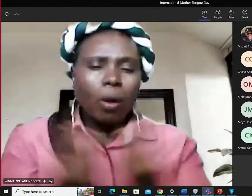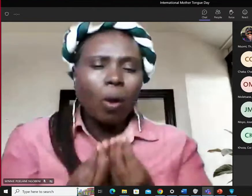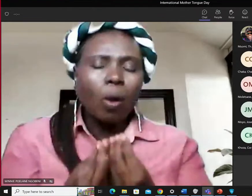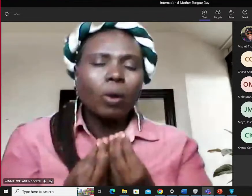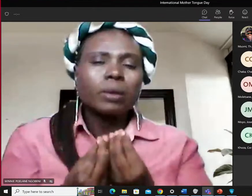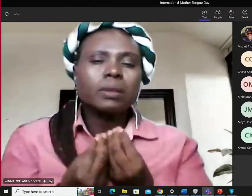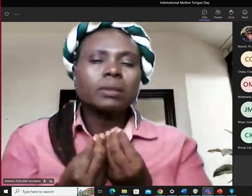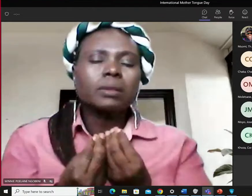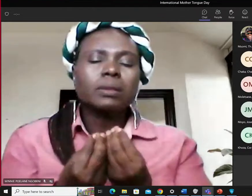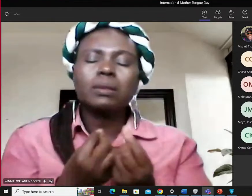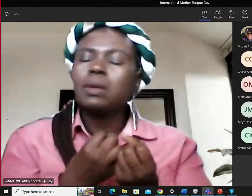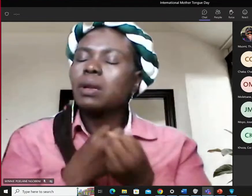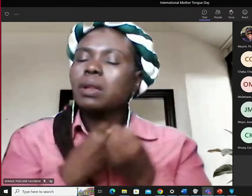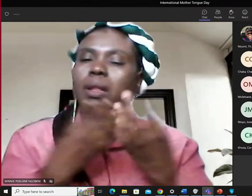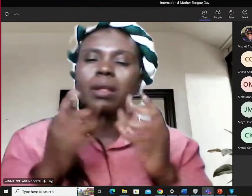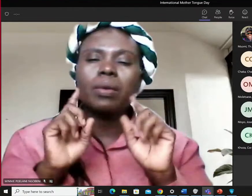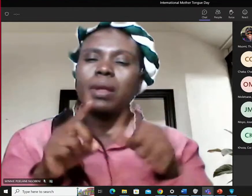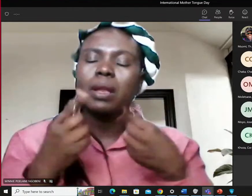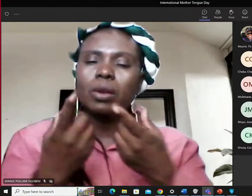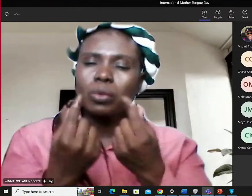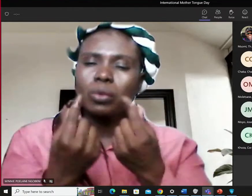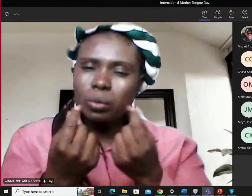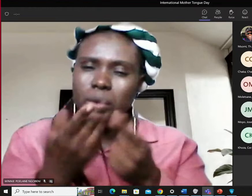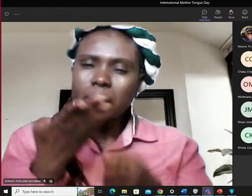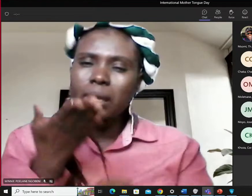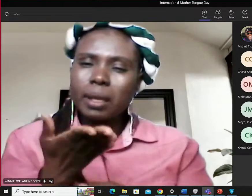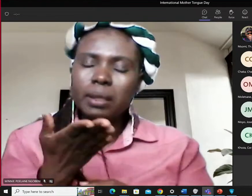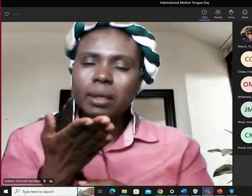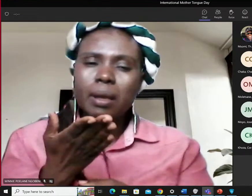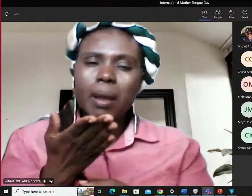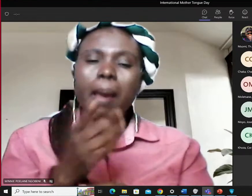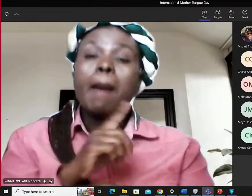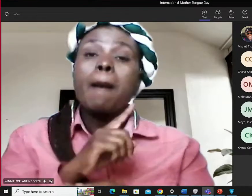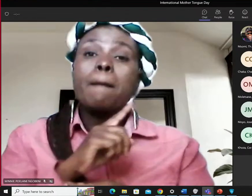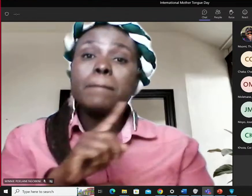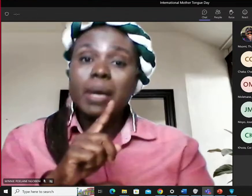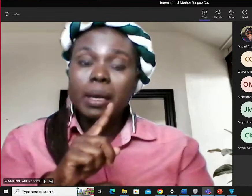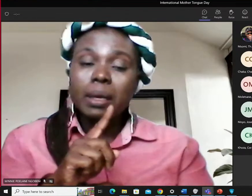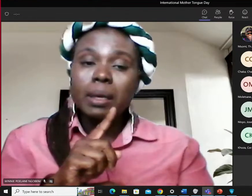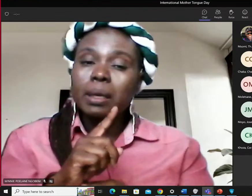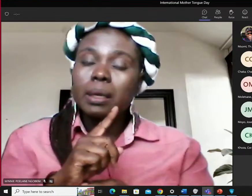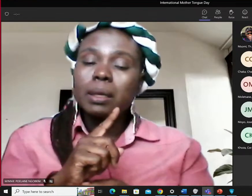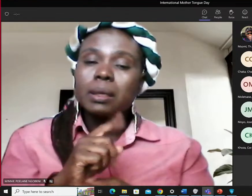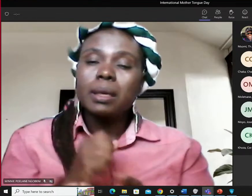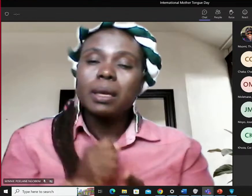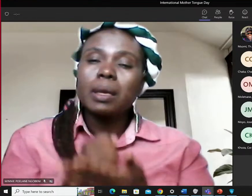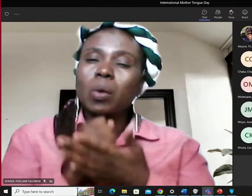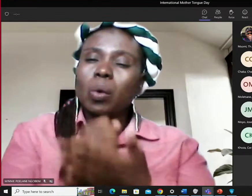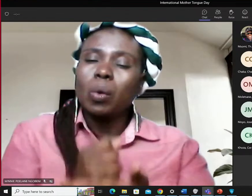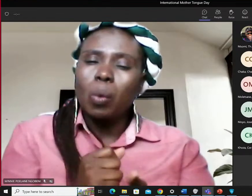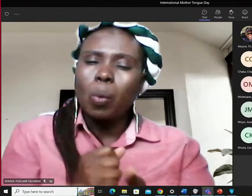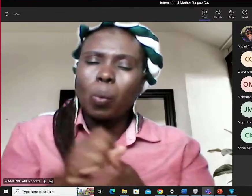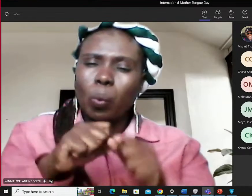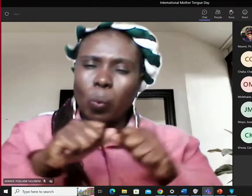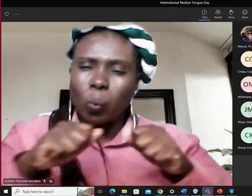that. But the deaf see you pull out the carrot, pull out weeds. But the answer is,